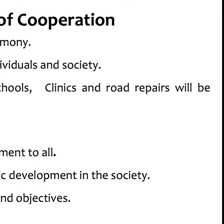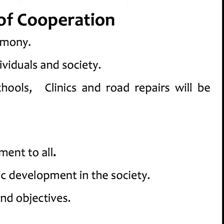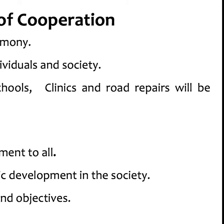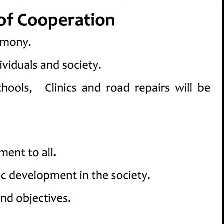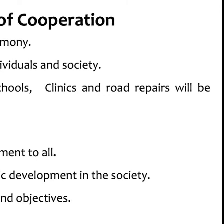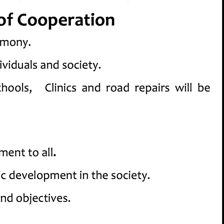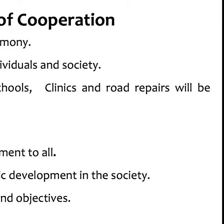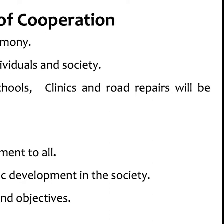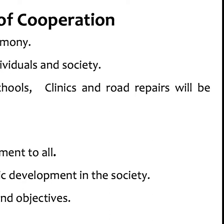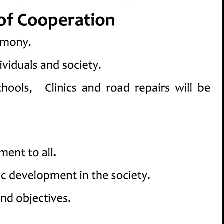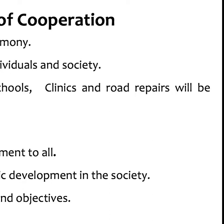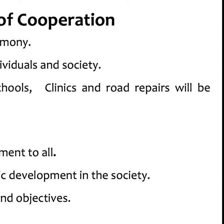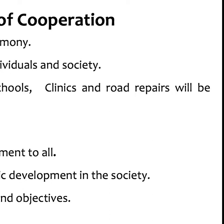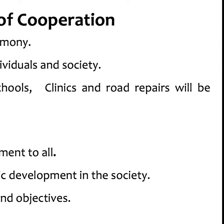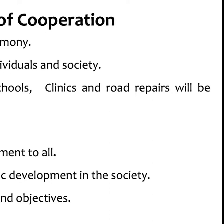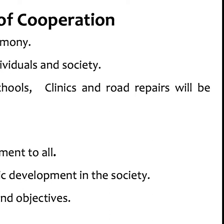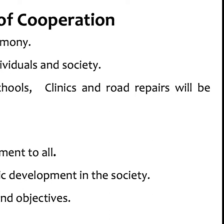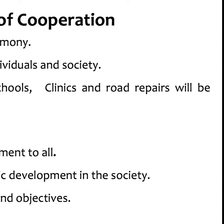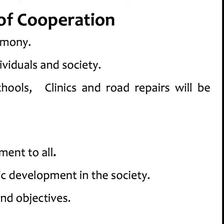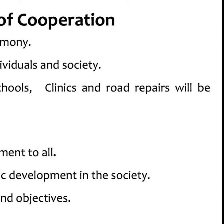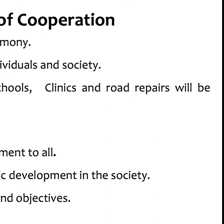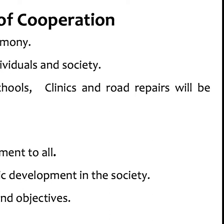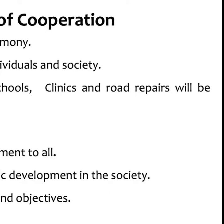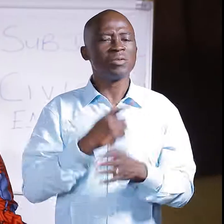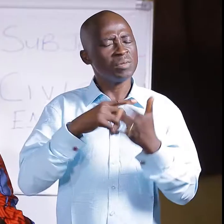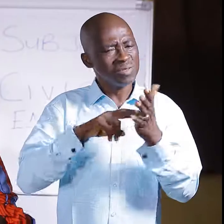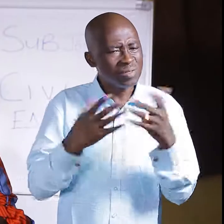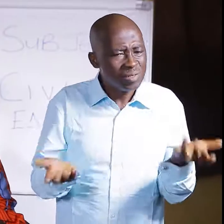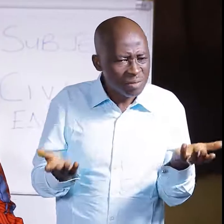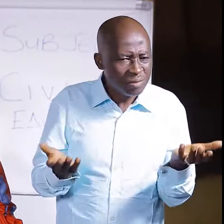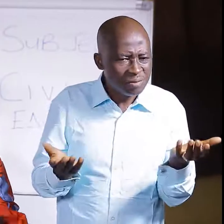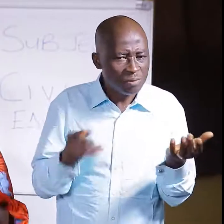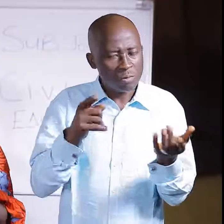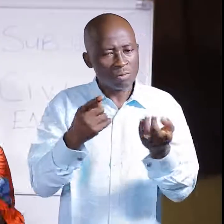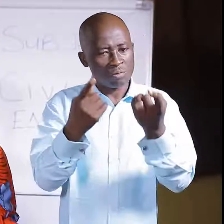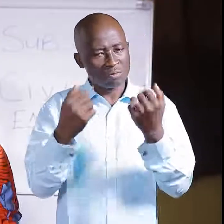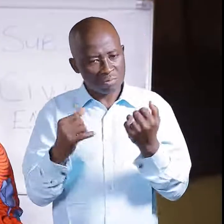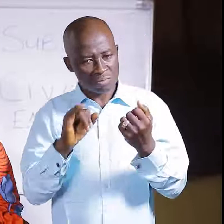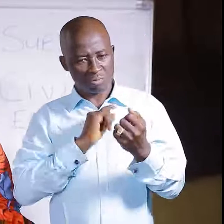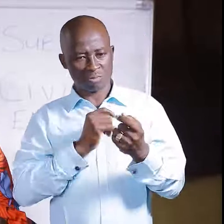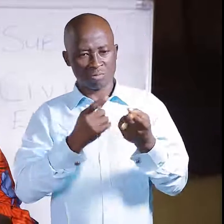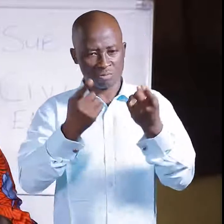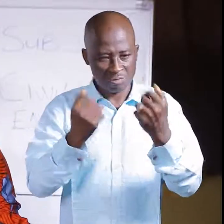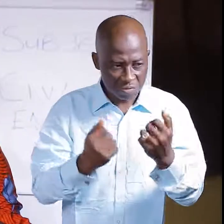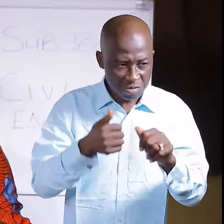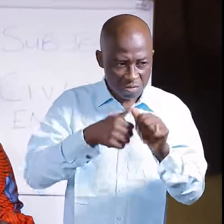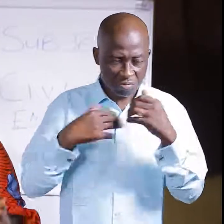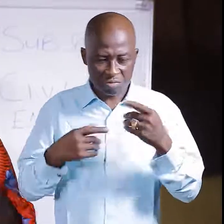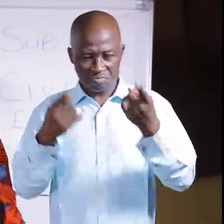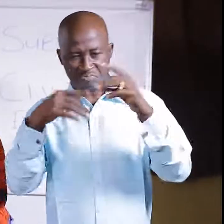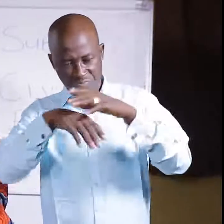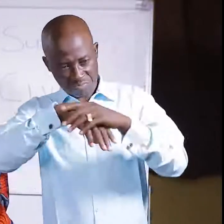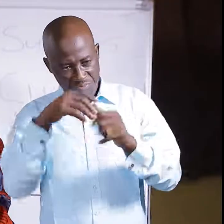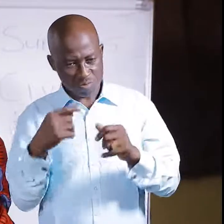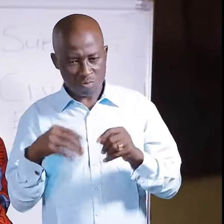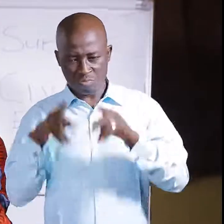say? It will encourage teamwork. What do you mean by teamwork? You come I come, everybody come out, we